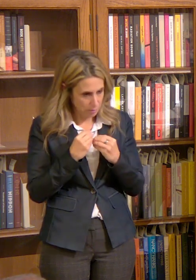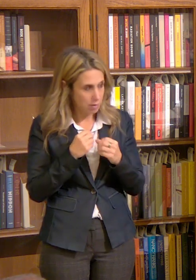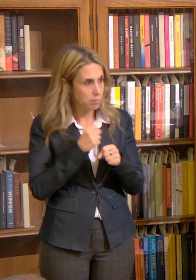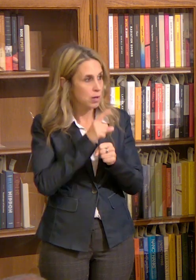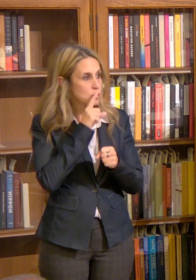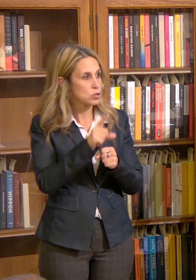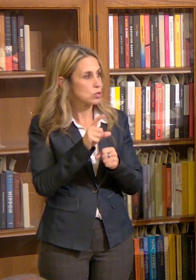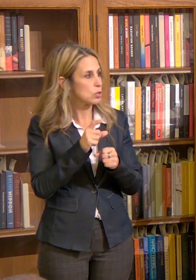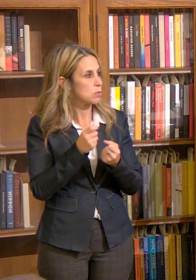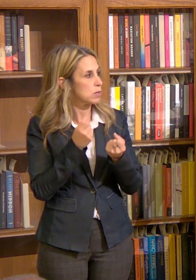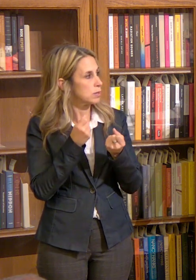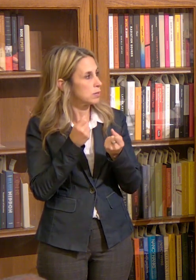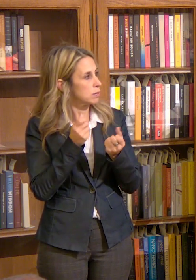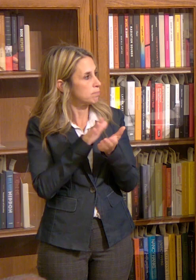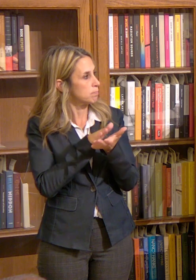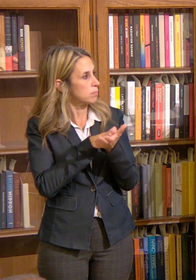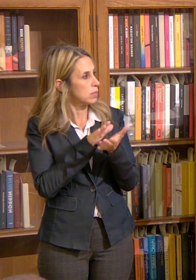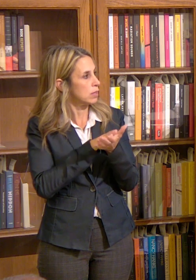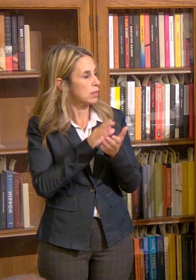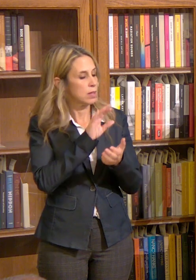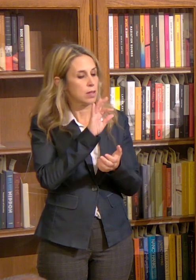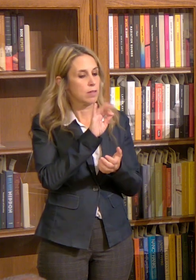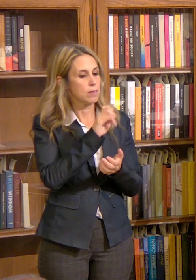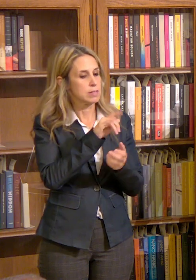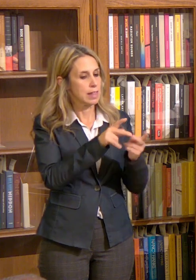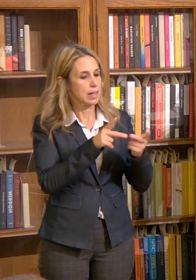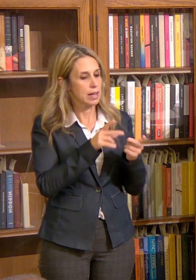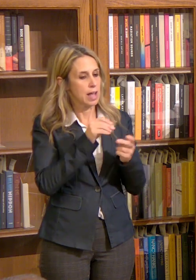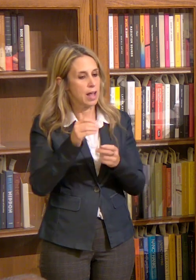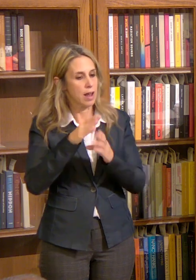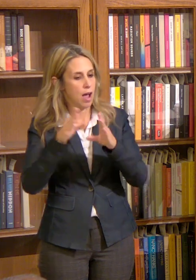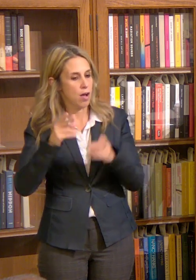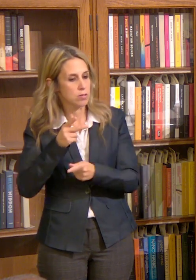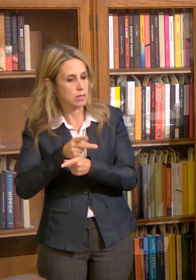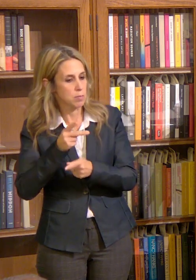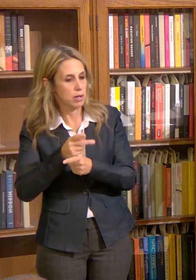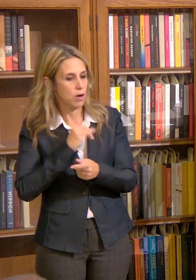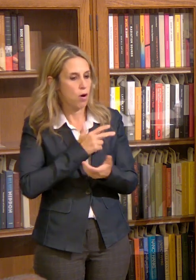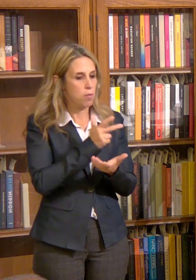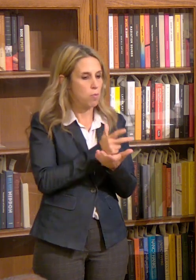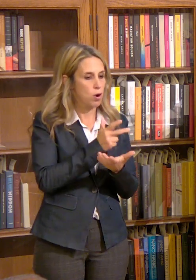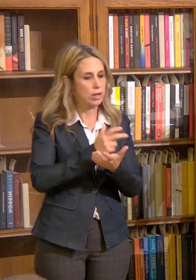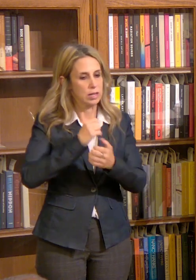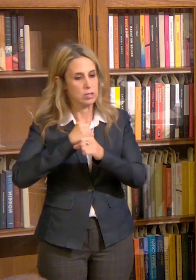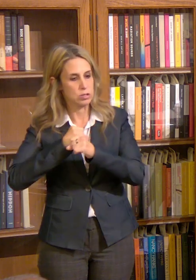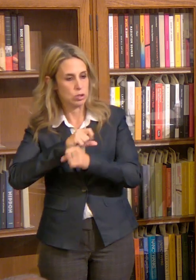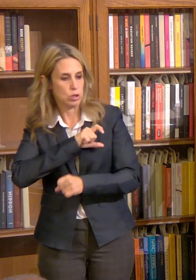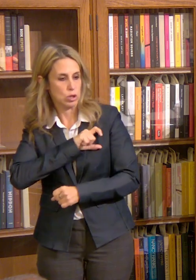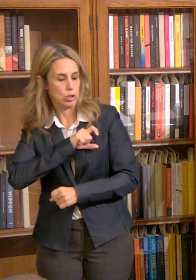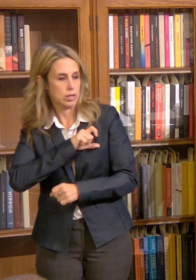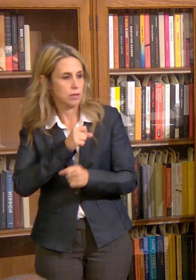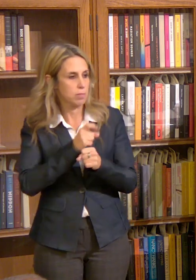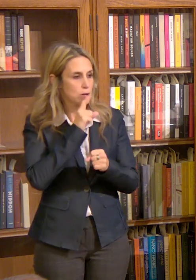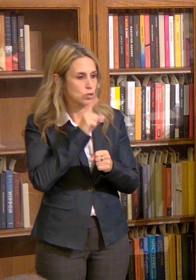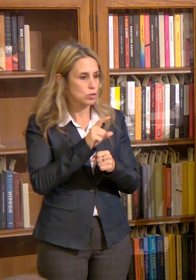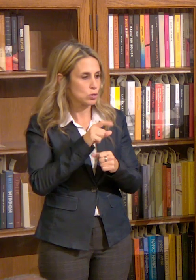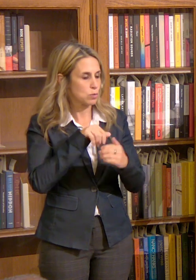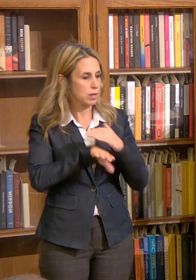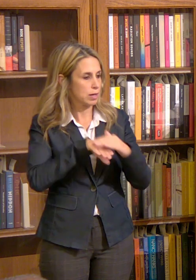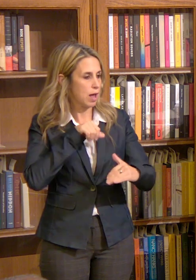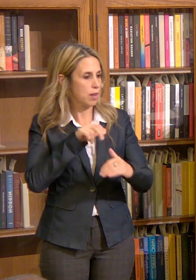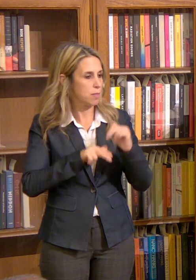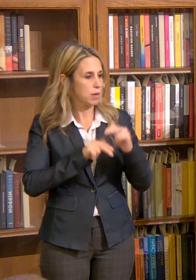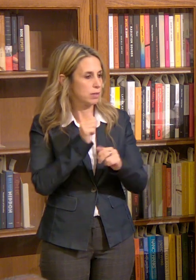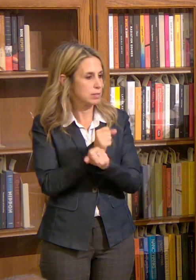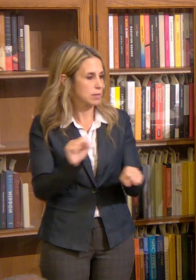sure we shout out our facilities and housekeeping our parking and security to make sure we can get in and out of the